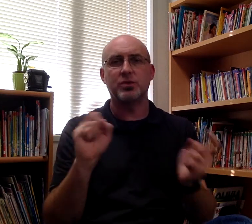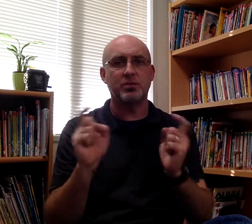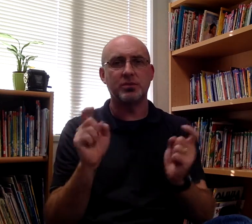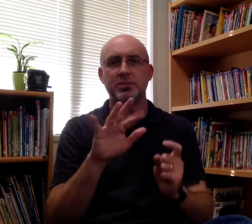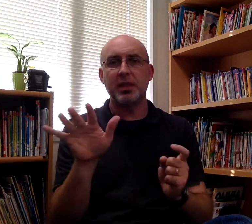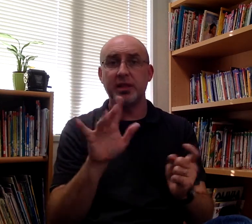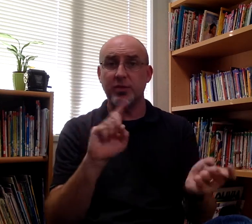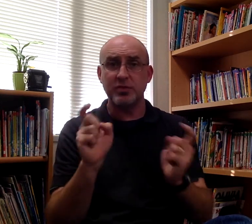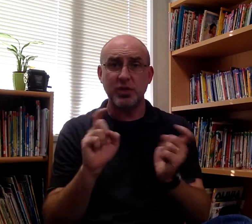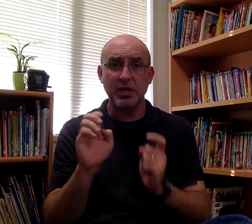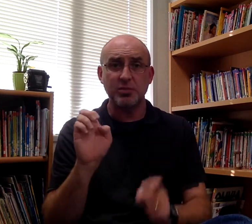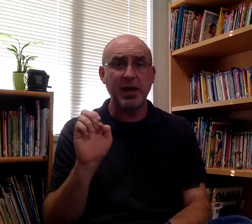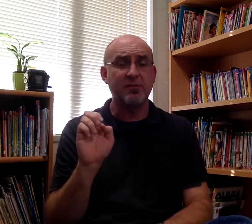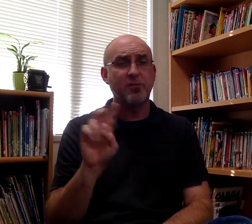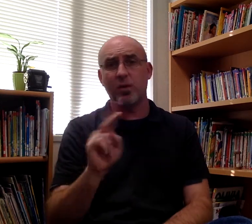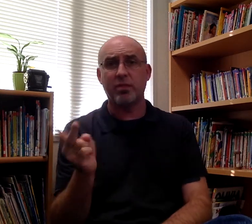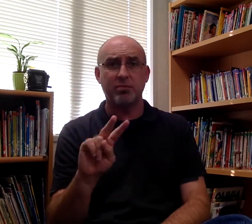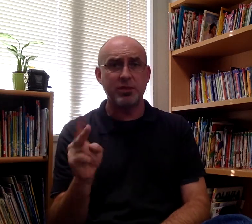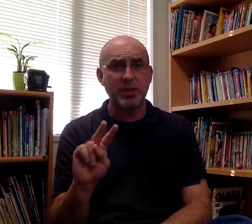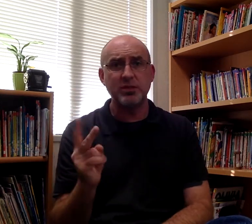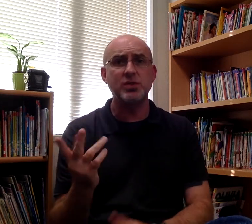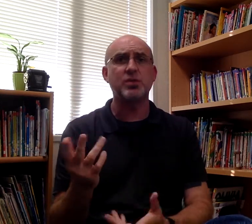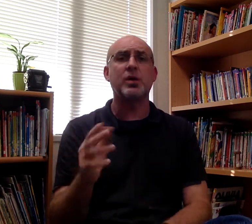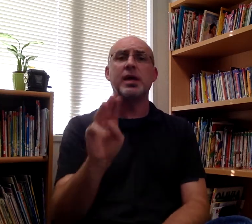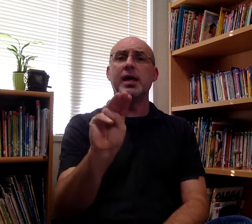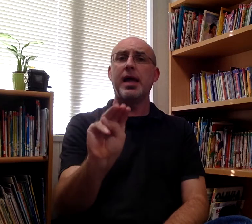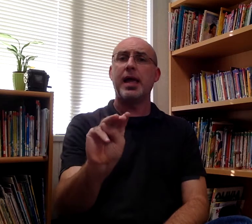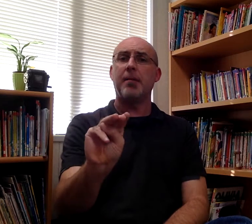you're spelling and you have to change back and forth between two. M,